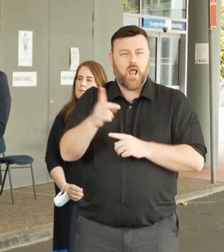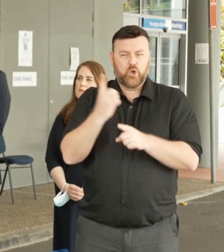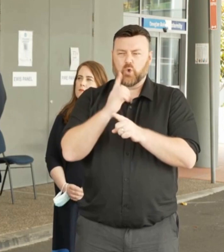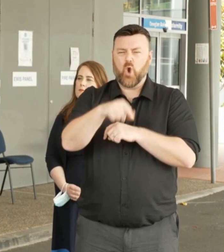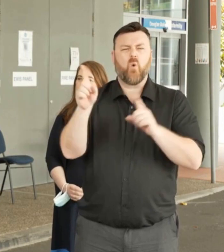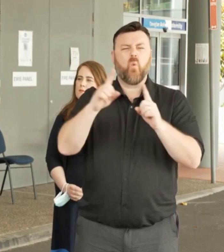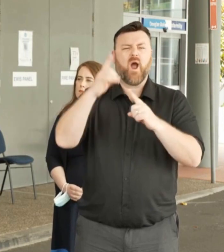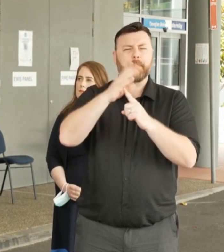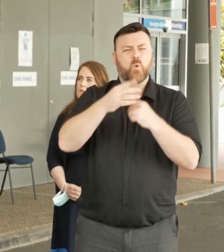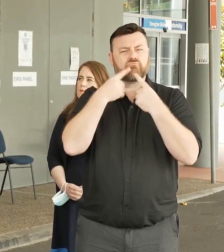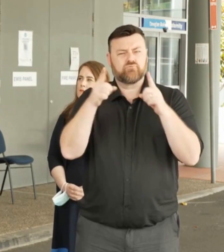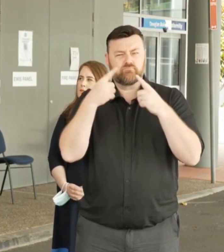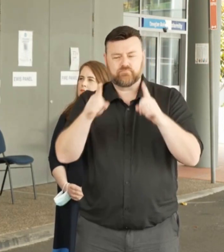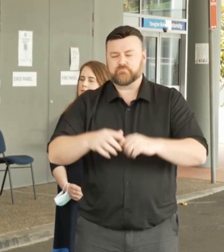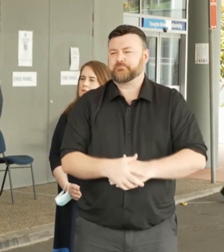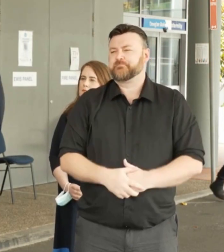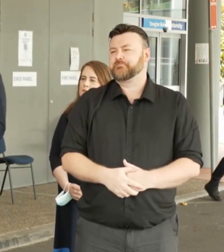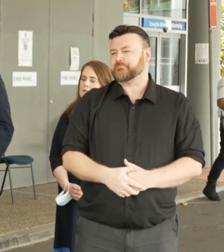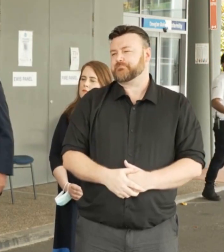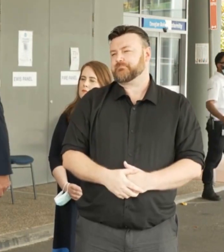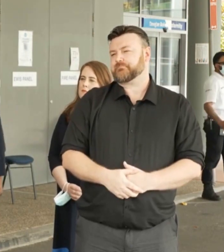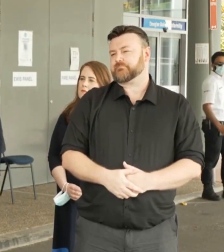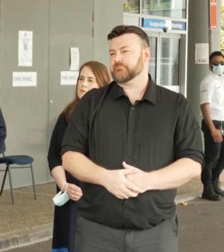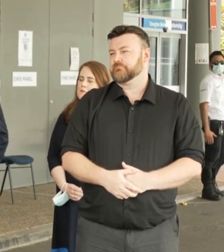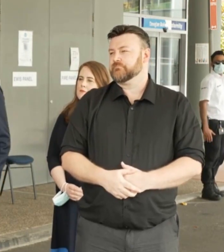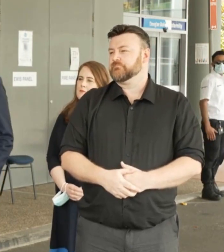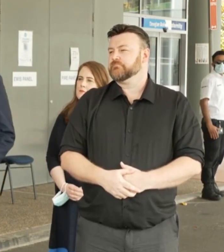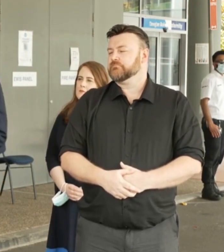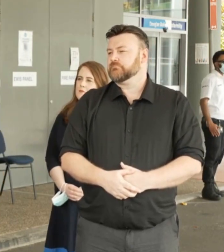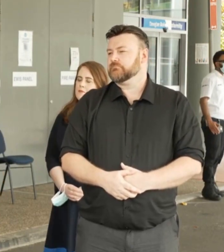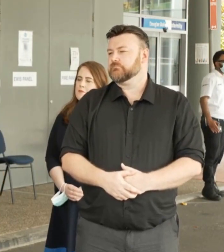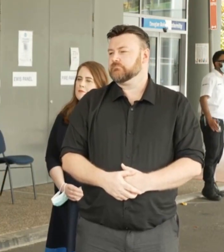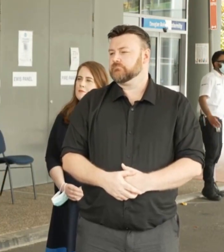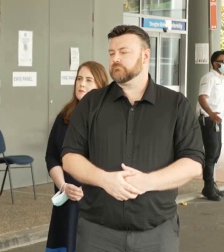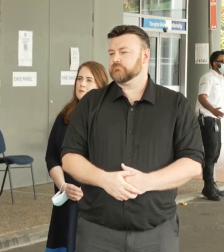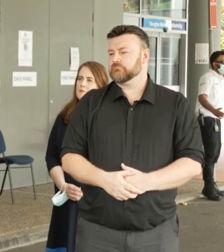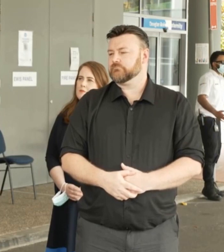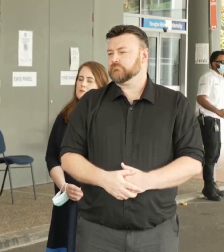about the importance of vaccination and this booster shot campaign. Thanks, Premier.